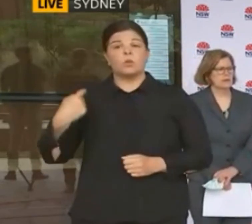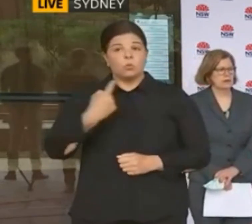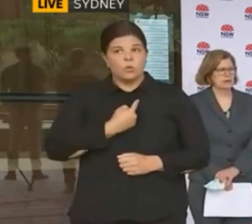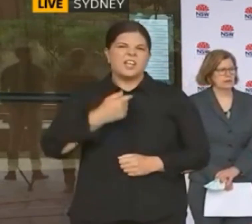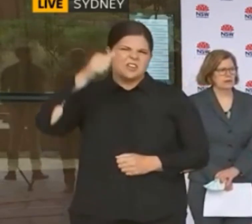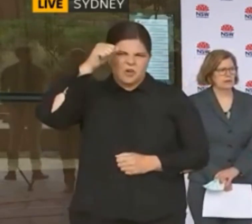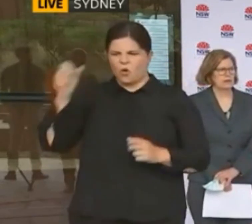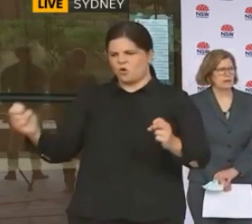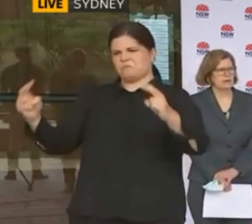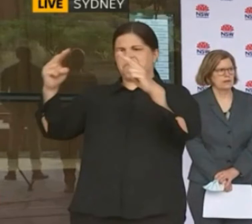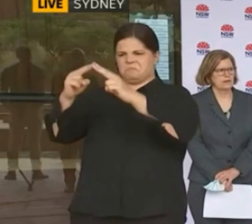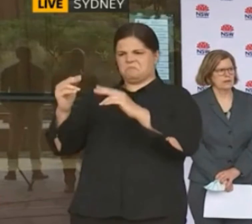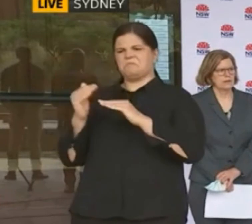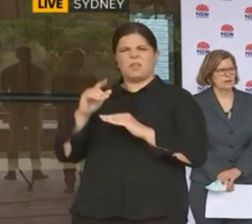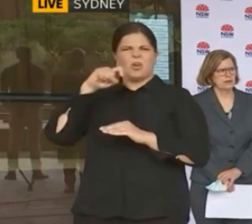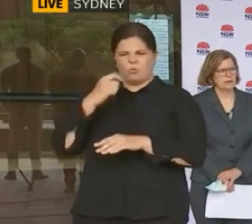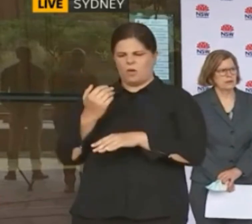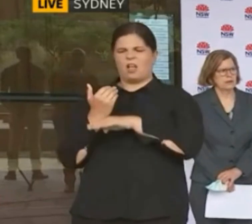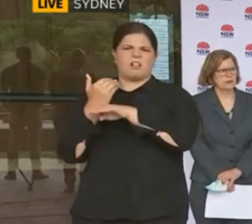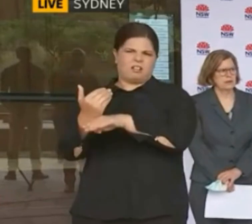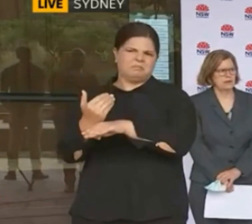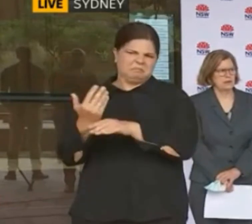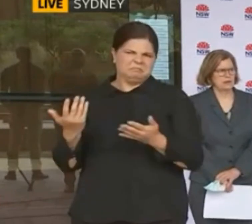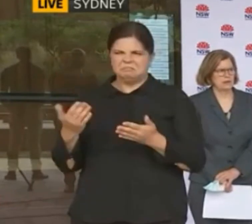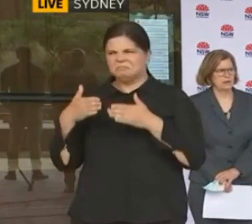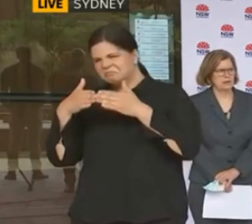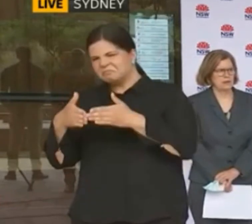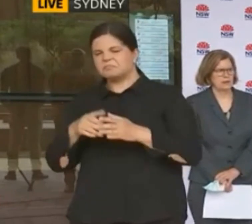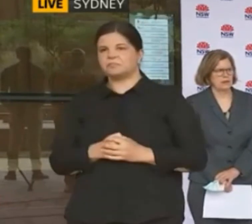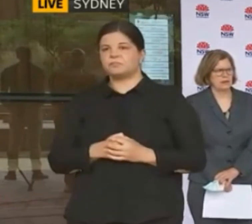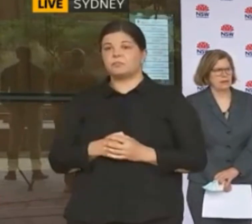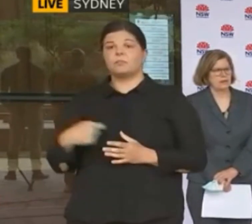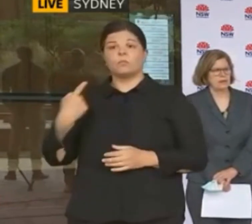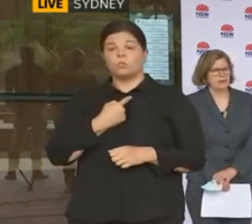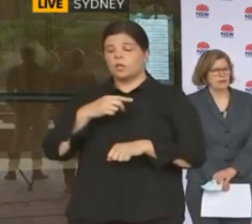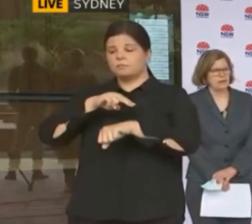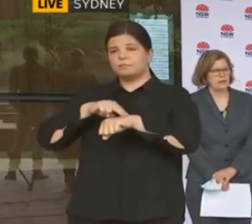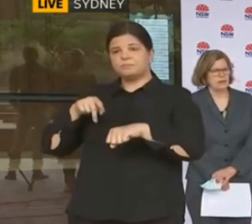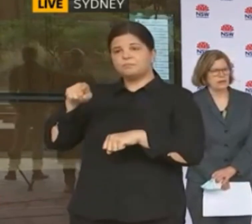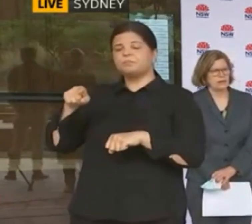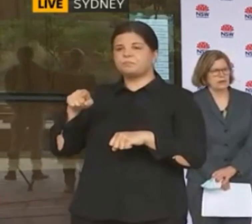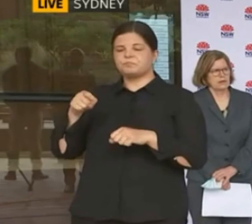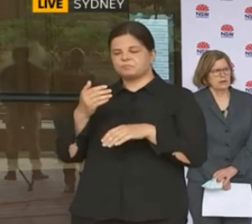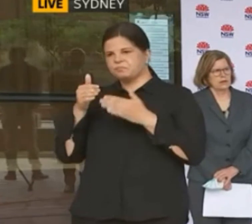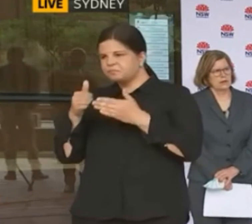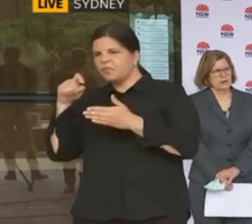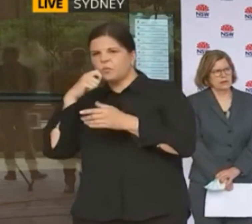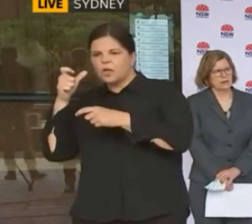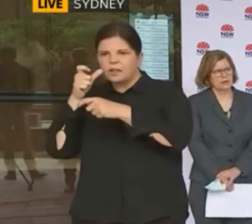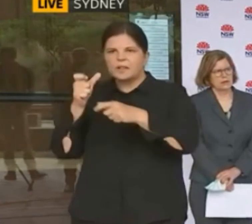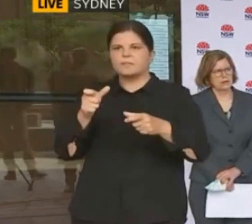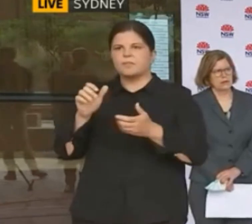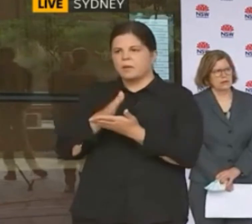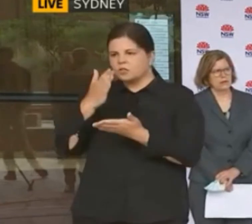there will be boats on the harbour over New Year's Eve. The Marine Area Command will have resources on the harbour like they would every other New Year's Eve to